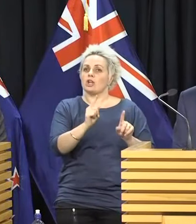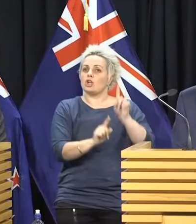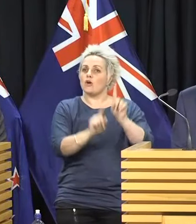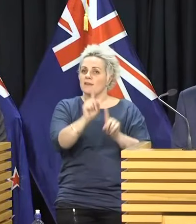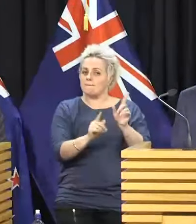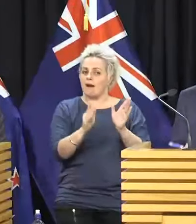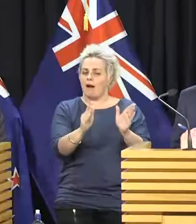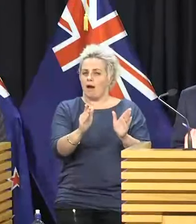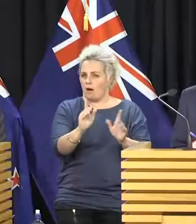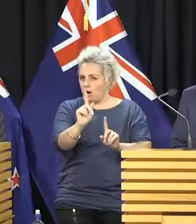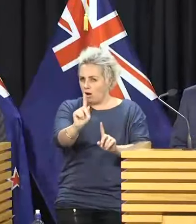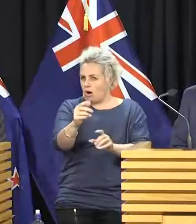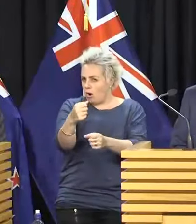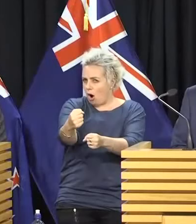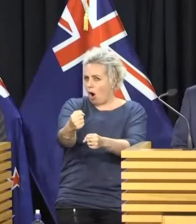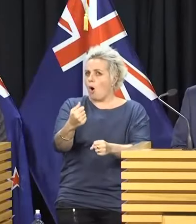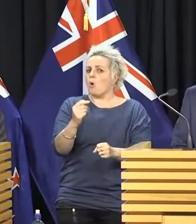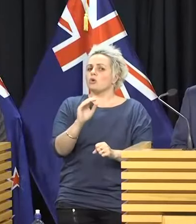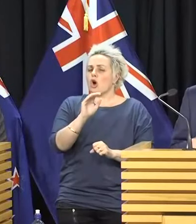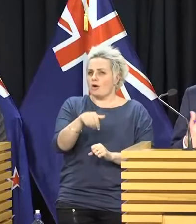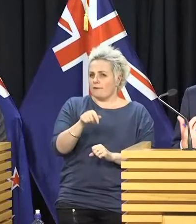to that shortly about our